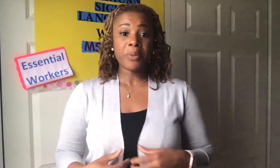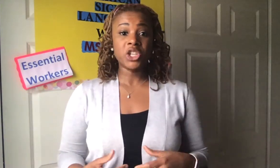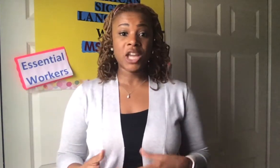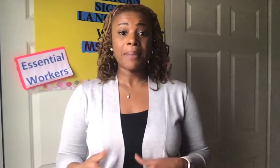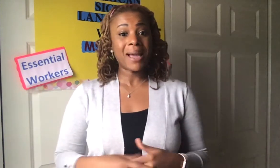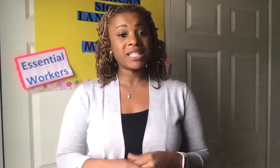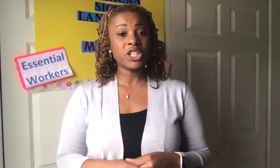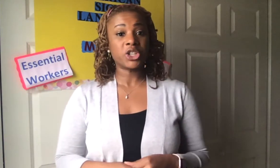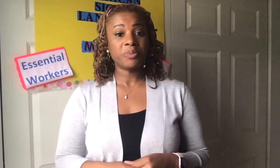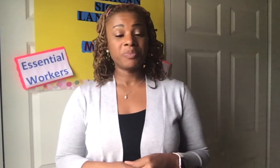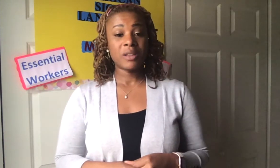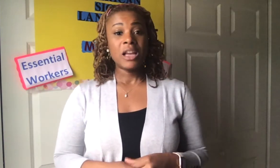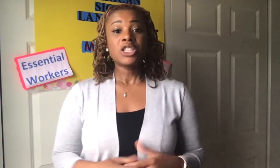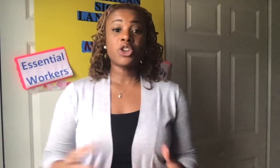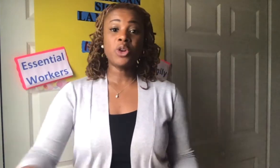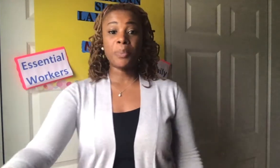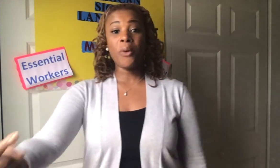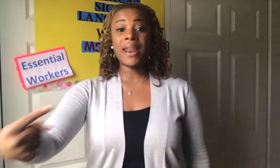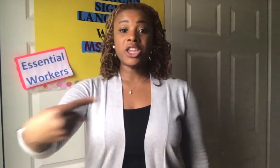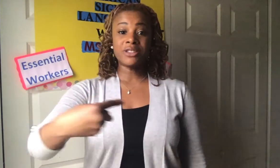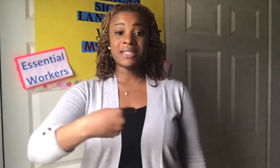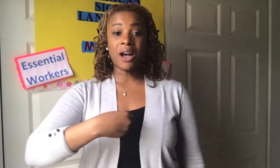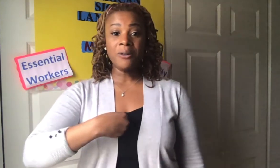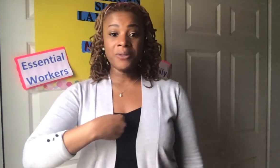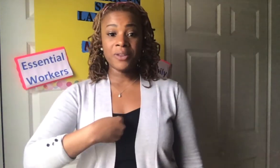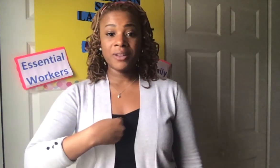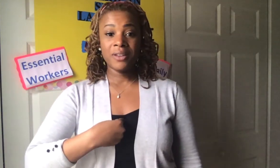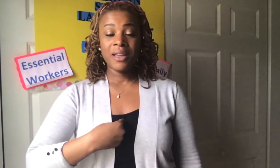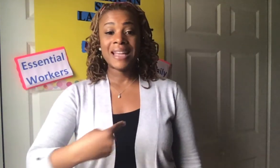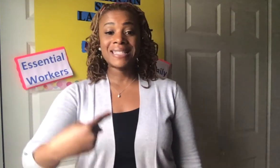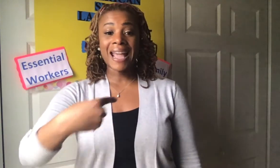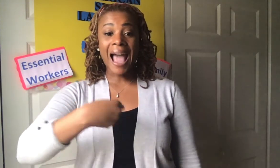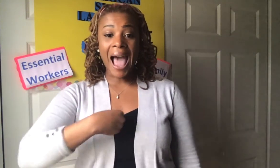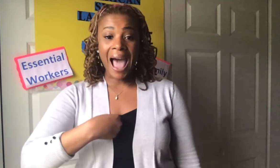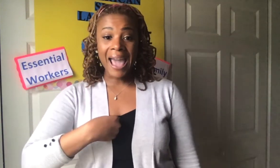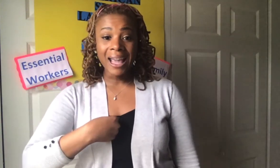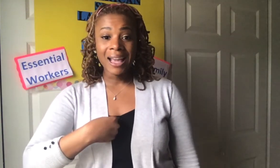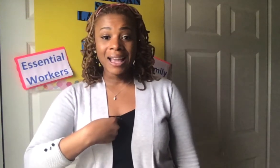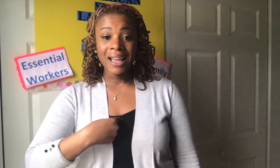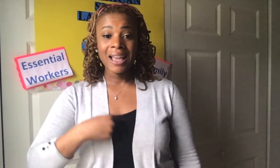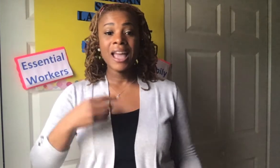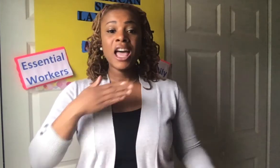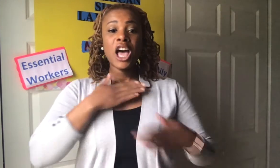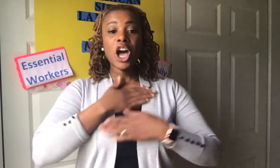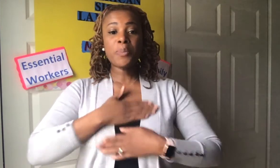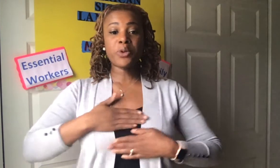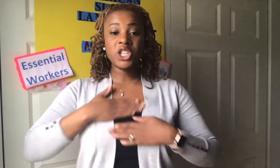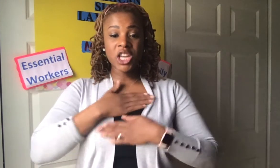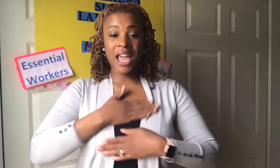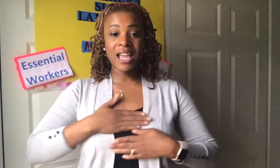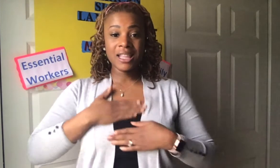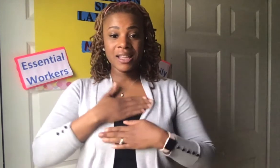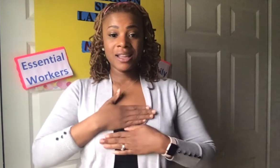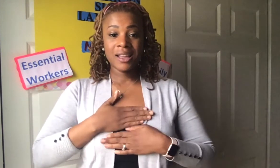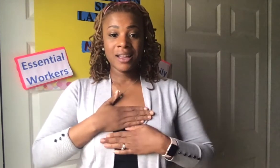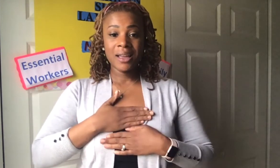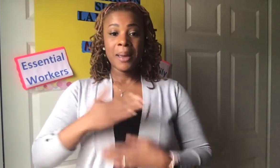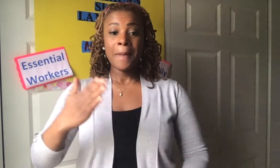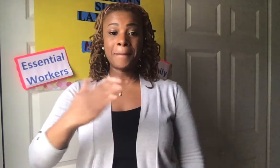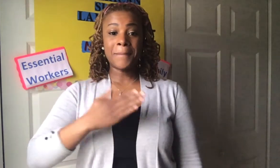appreciate my teacher. So you could point at yourself and say, I appreciate